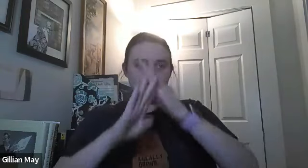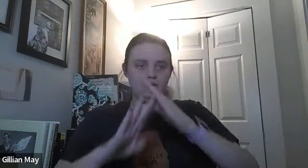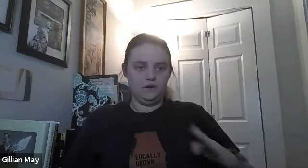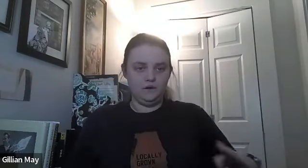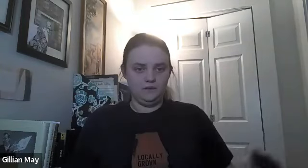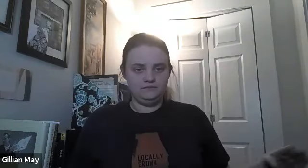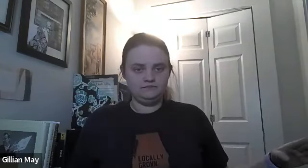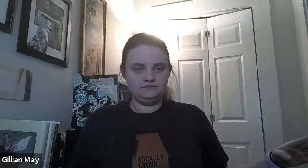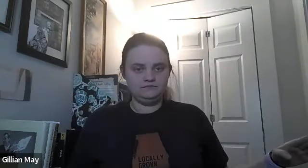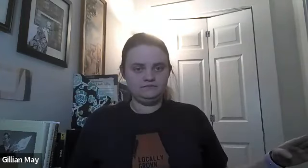Calm.